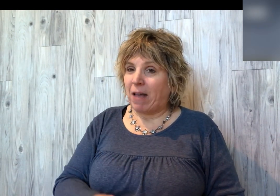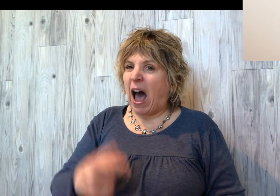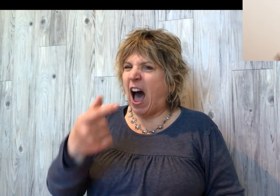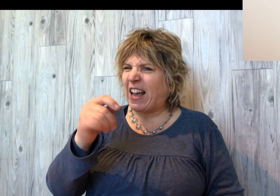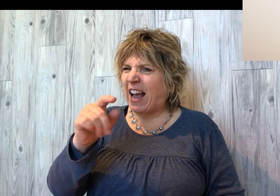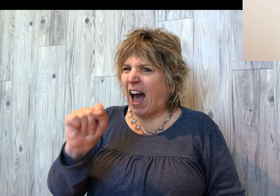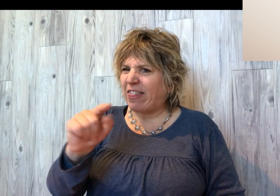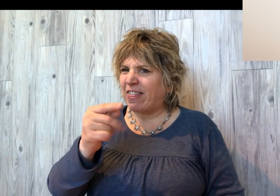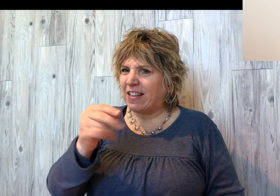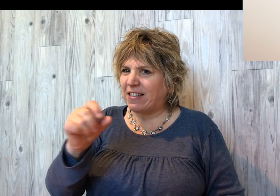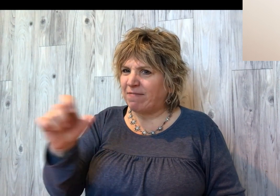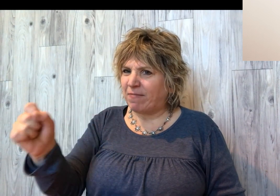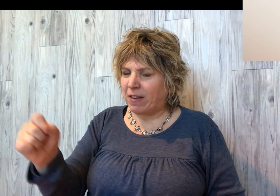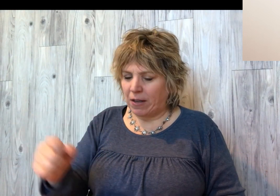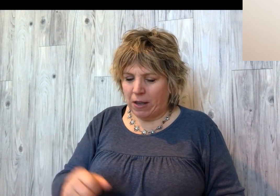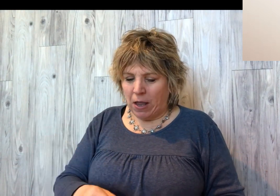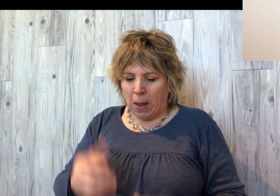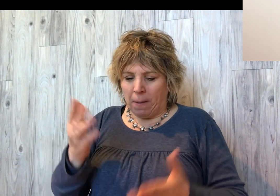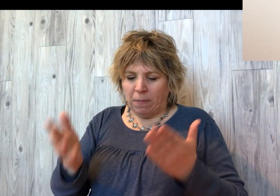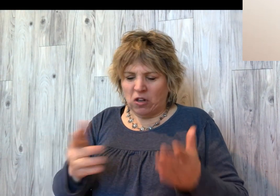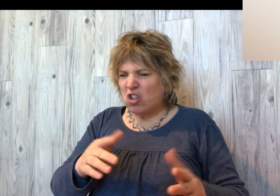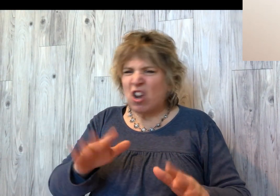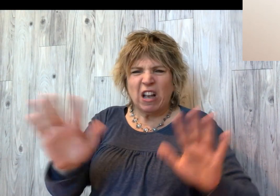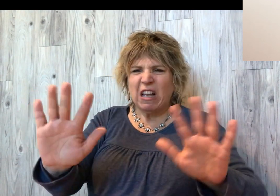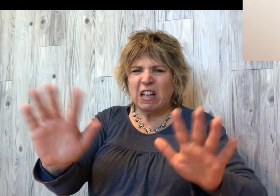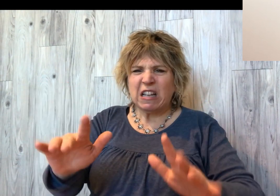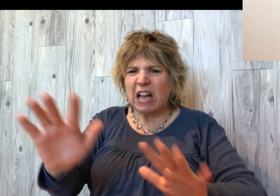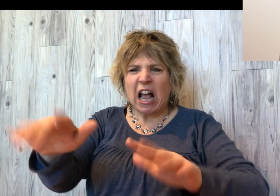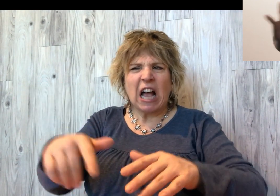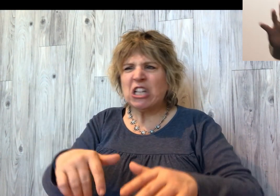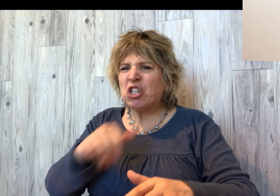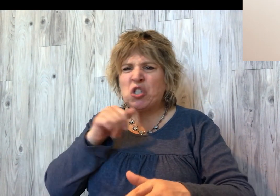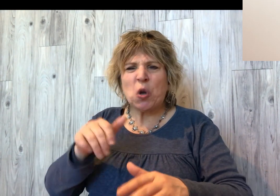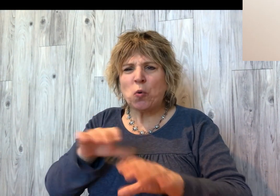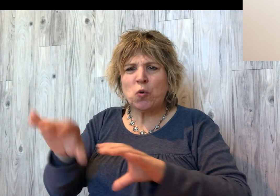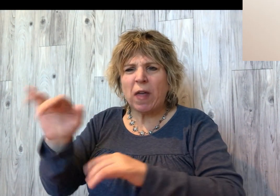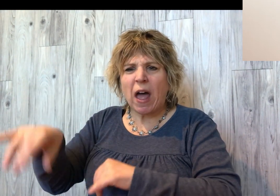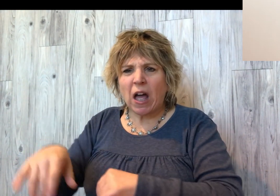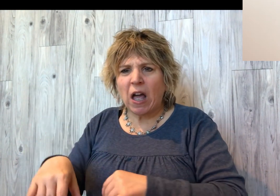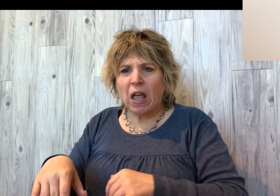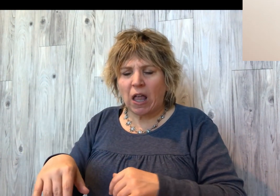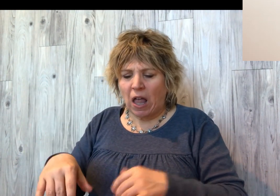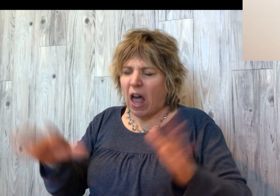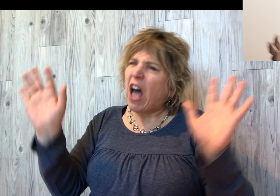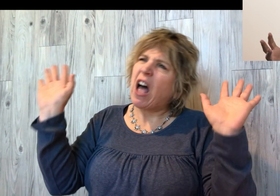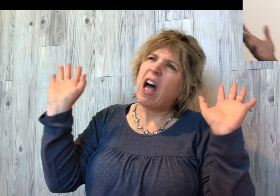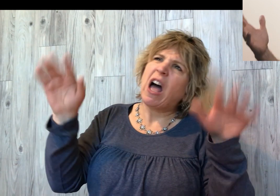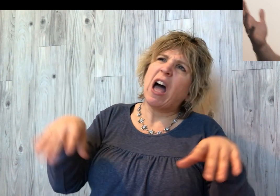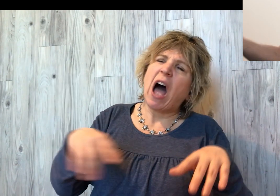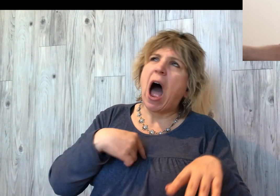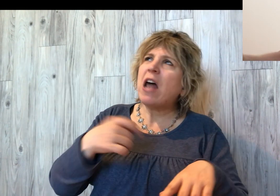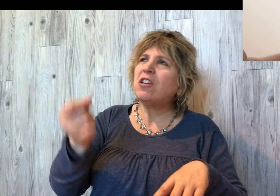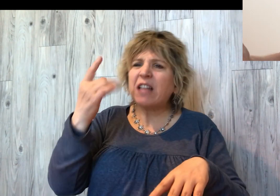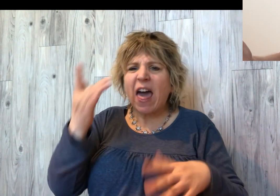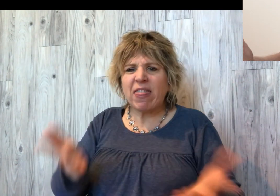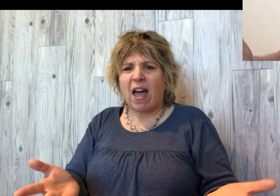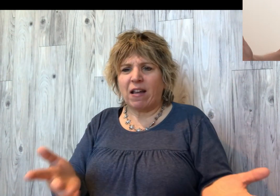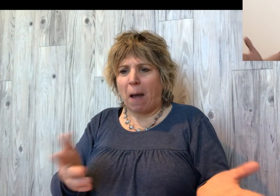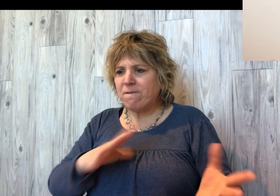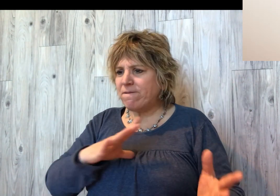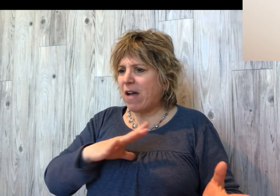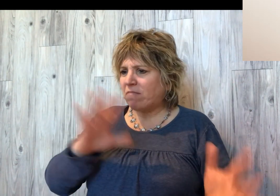I got this. I used to say this to my kids all the time. Hey, be careful. Watch out. Don't do that. Don't go down that road. Don't do that. They're like, dude, dad, I got